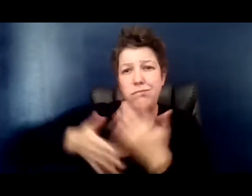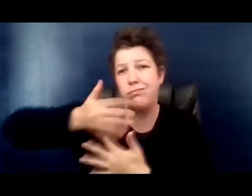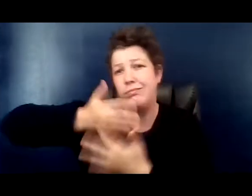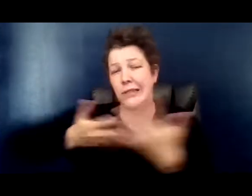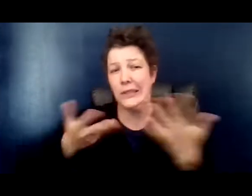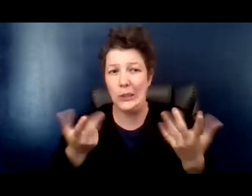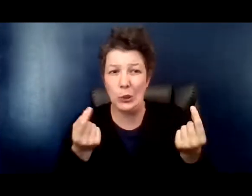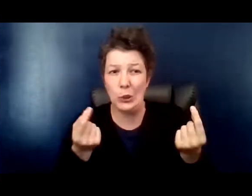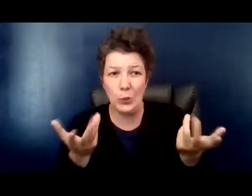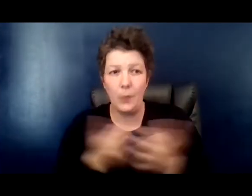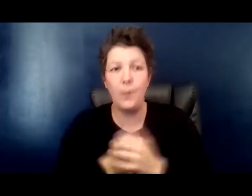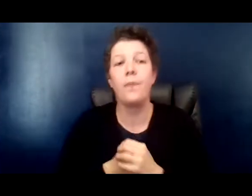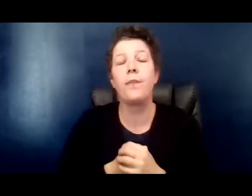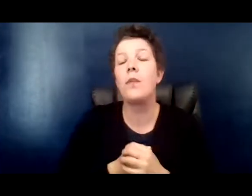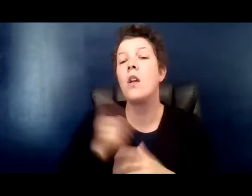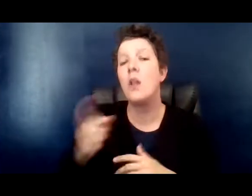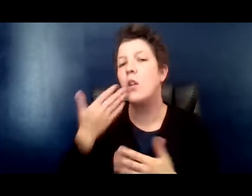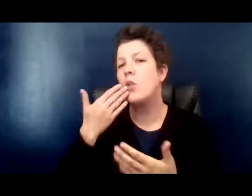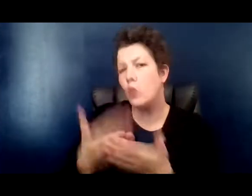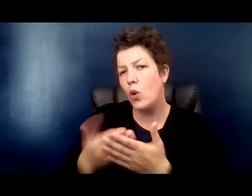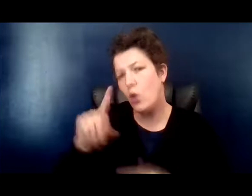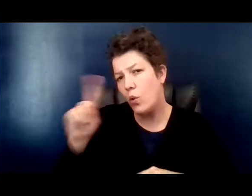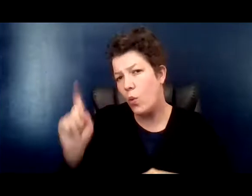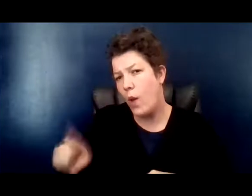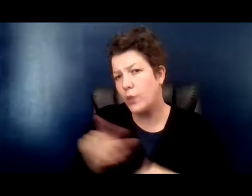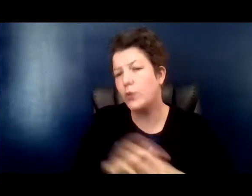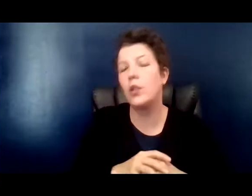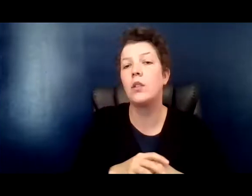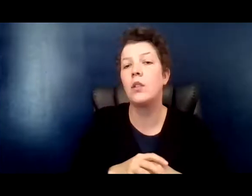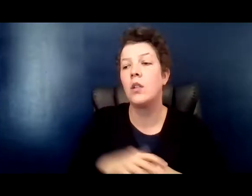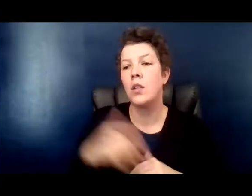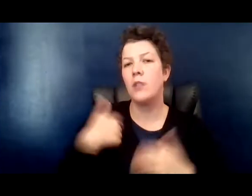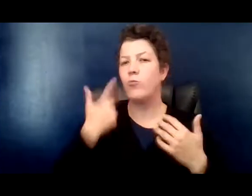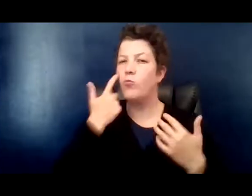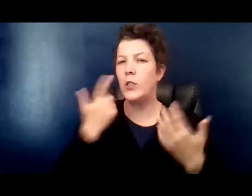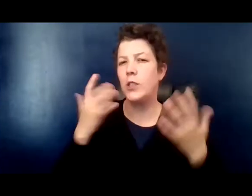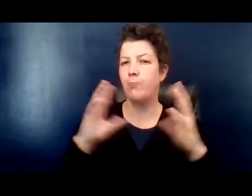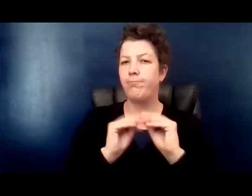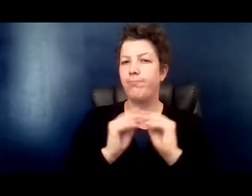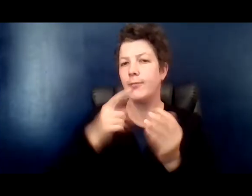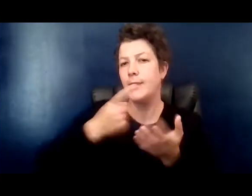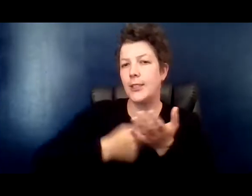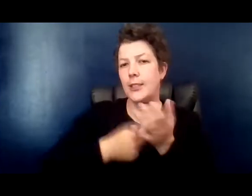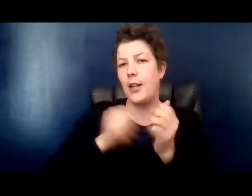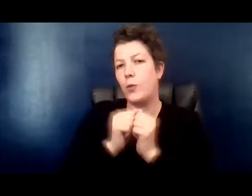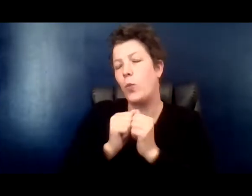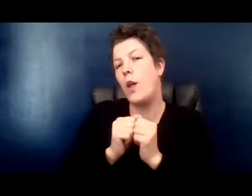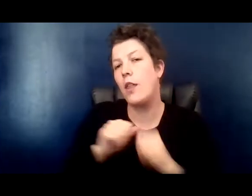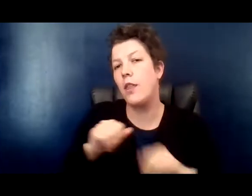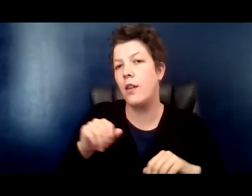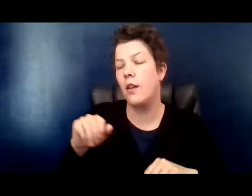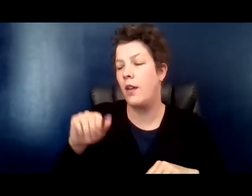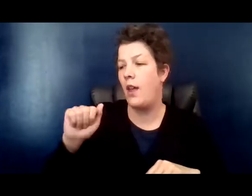that, and Ms. Barnes and I have been talking about, as a result of the tornado, one of the things that kind